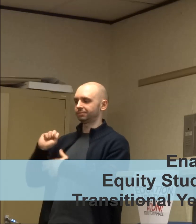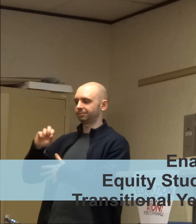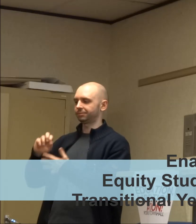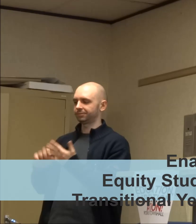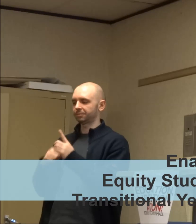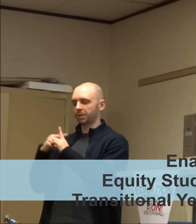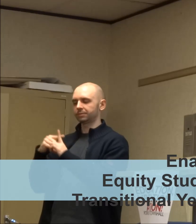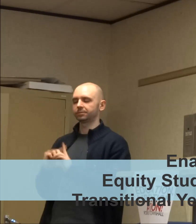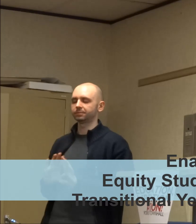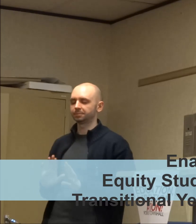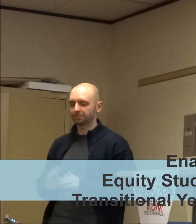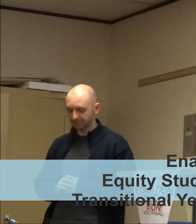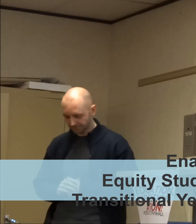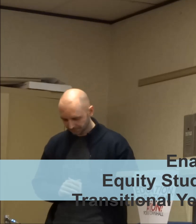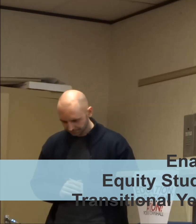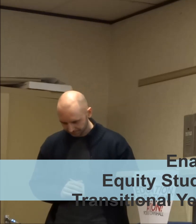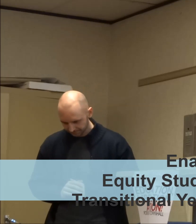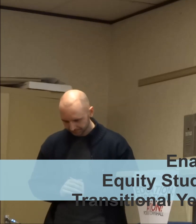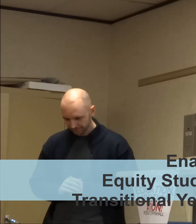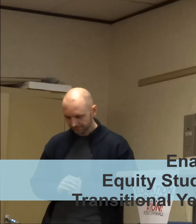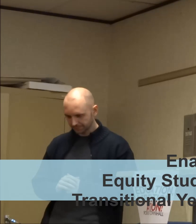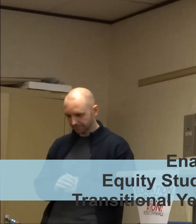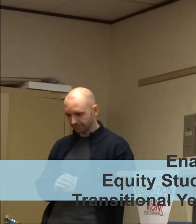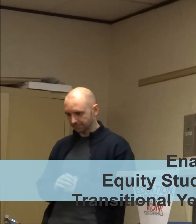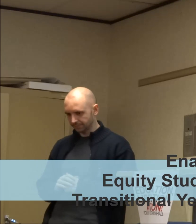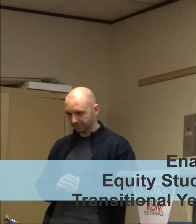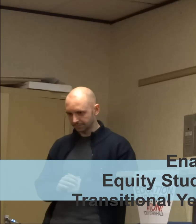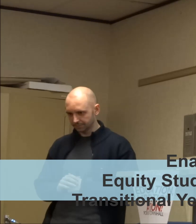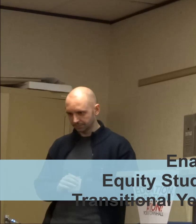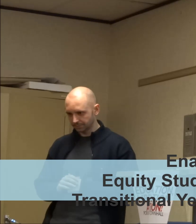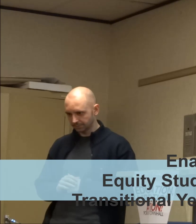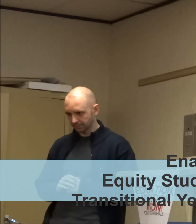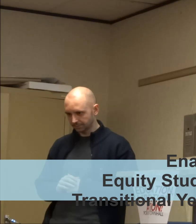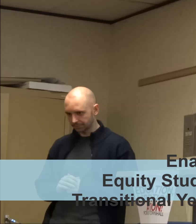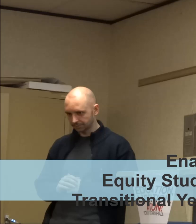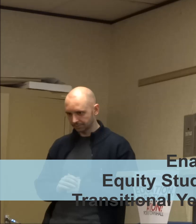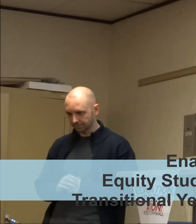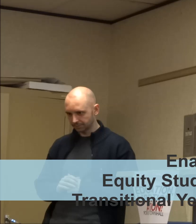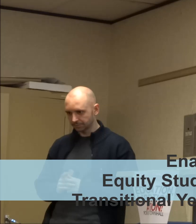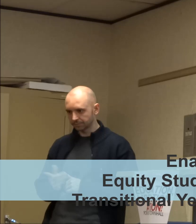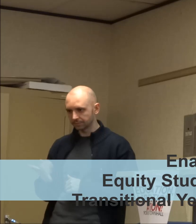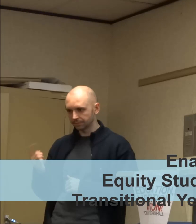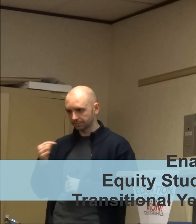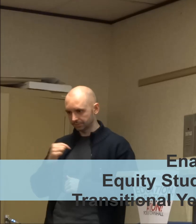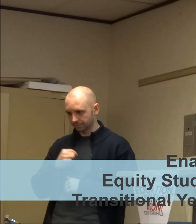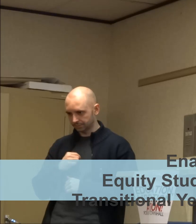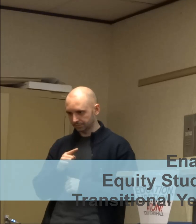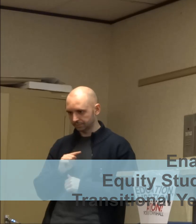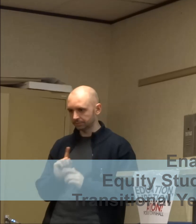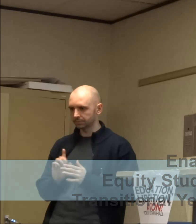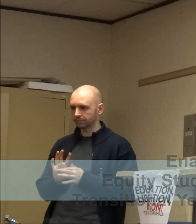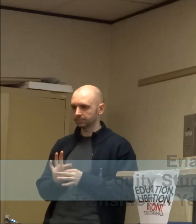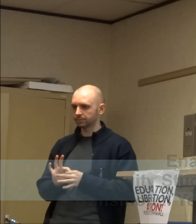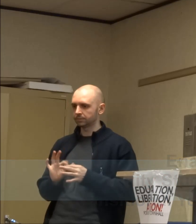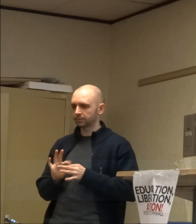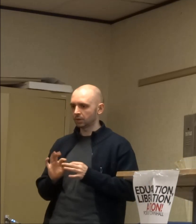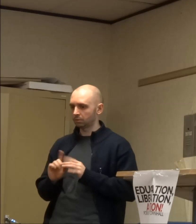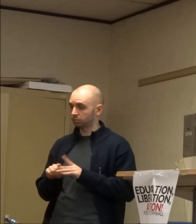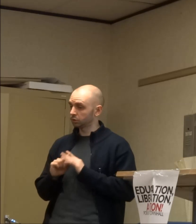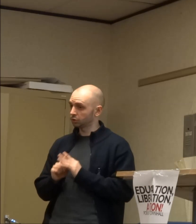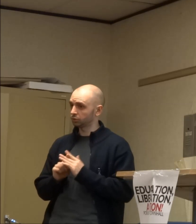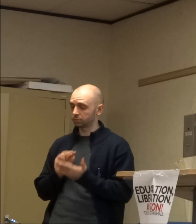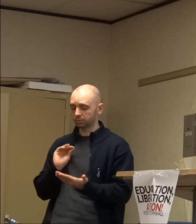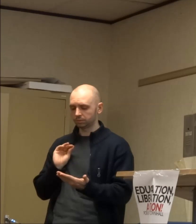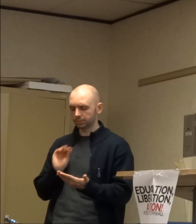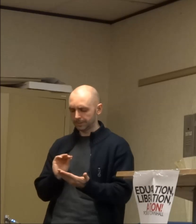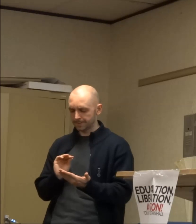As I was beginning to think about writing the opening statements for this event, I was overcome by a sense of anger. Anger because I have